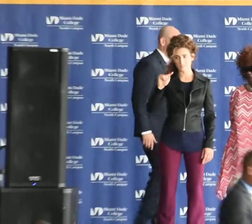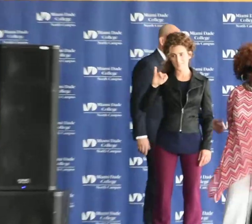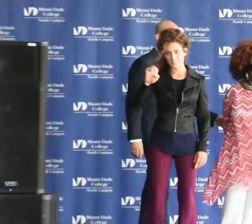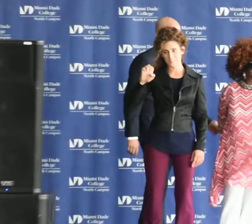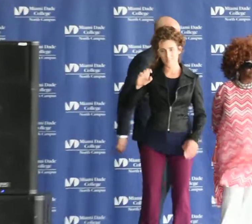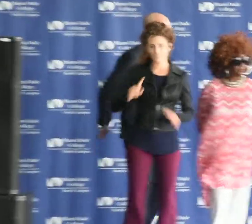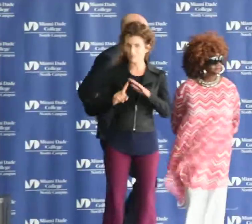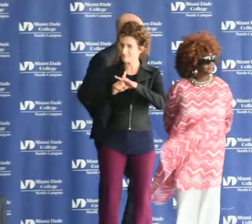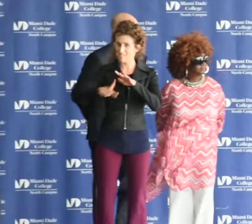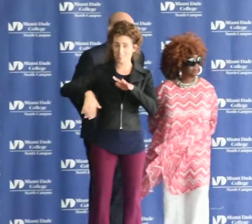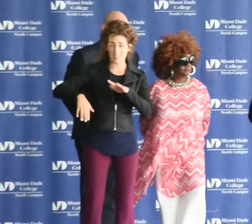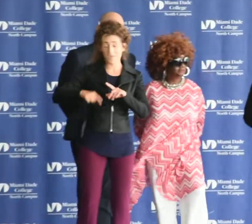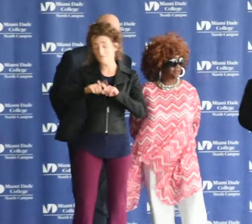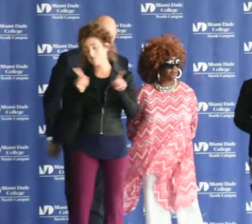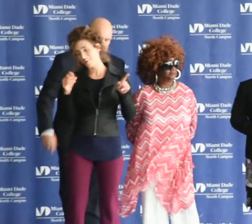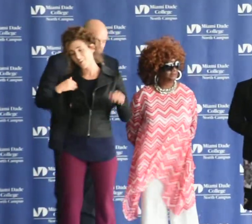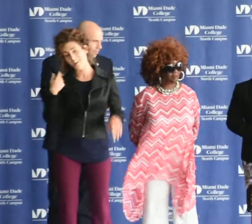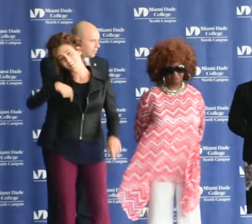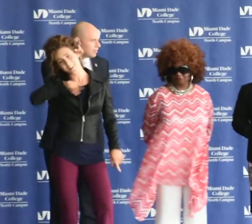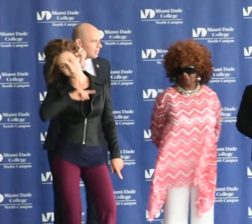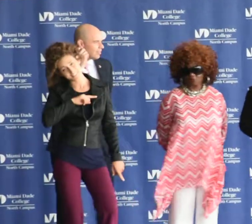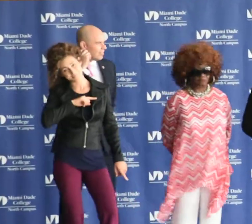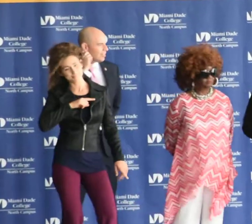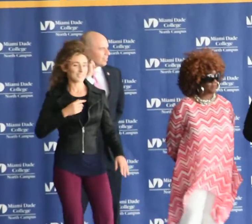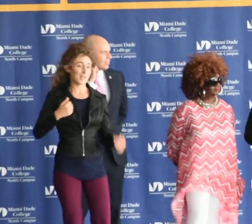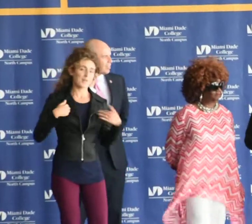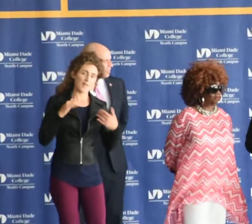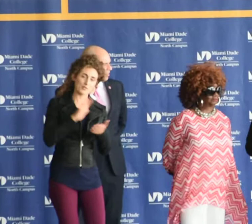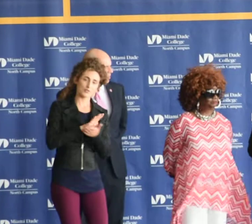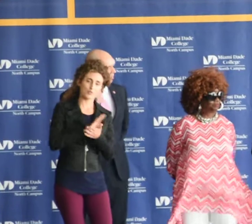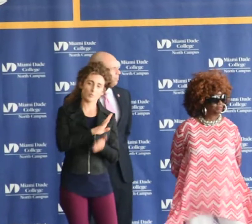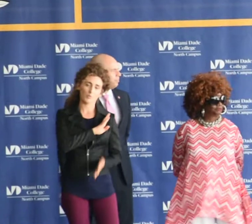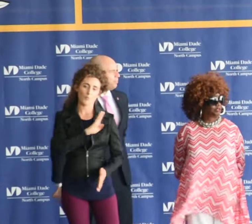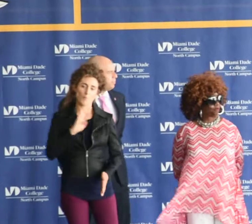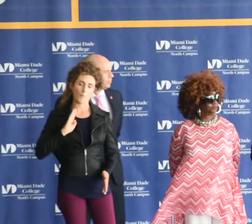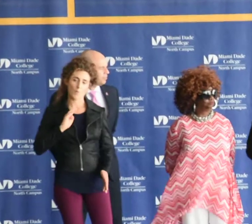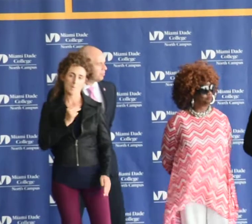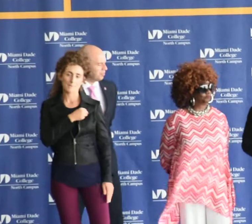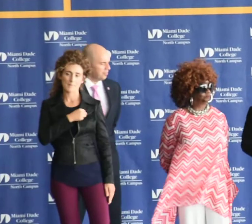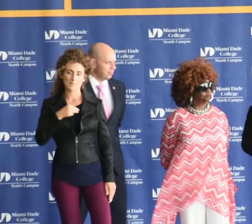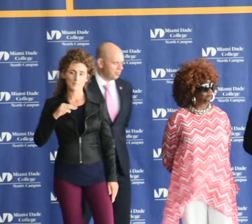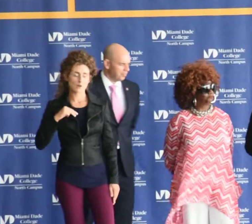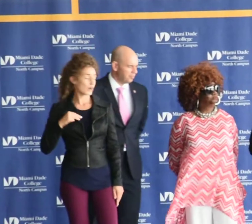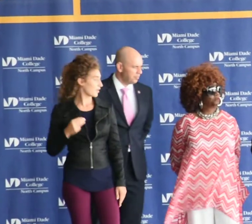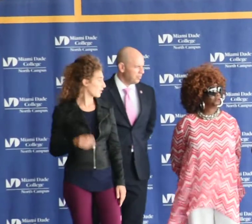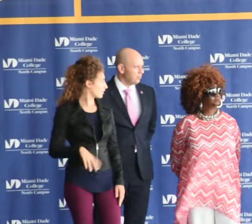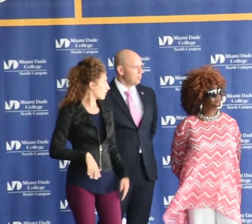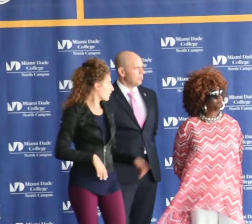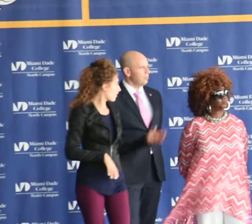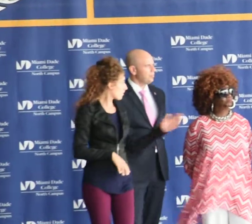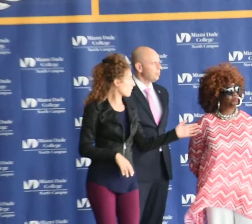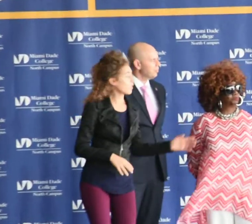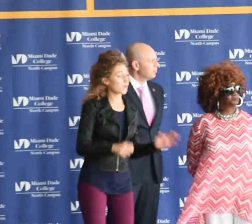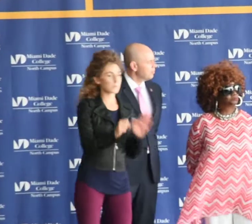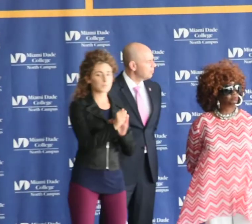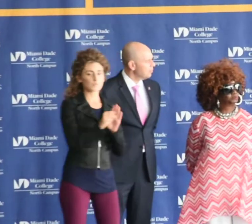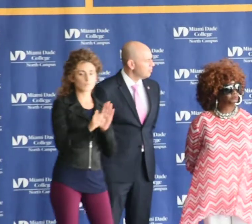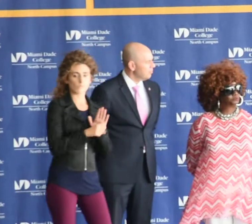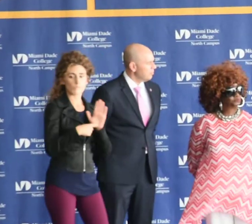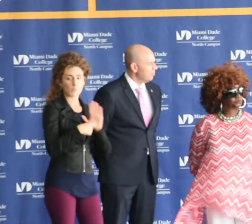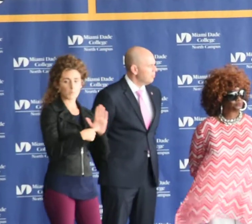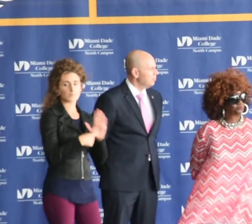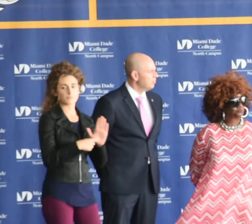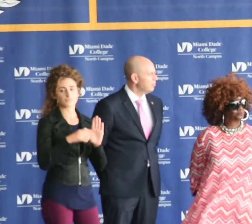But you got us. We got our school board member, Dr. Dorothy Bendros-Pendigal, our state